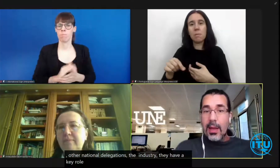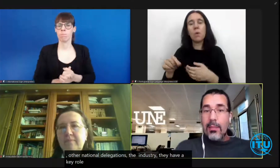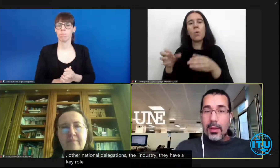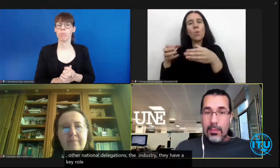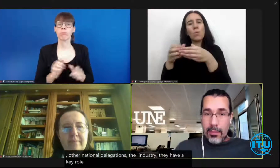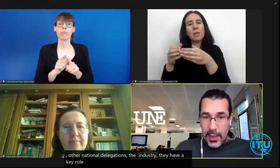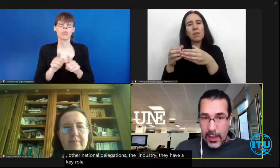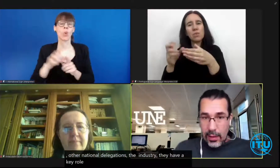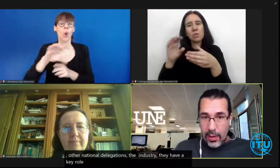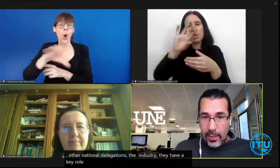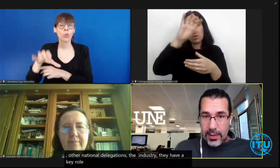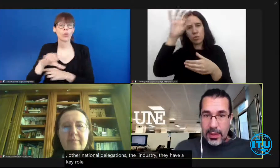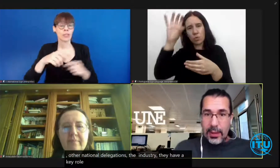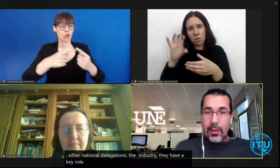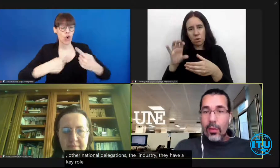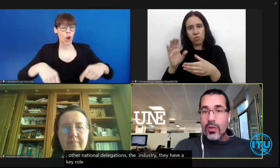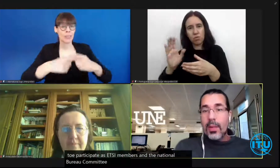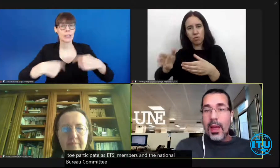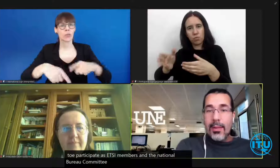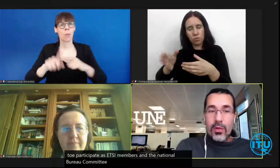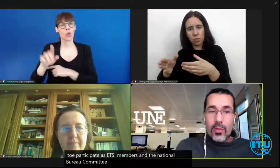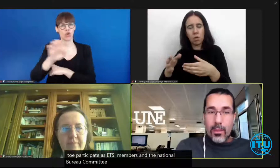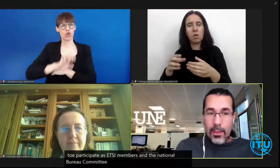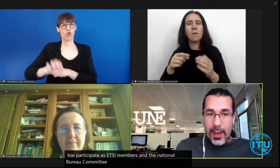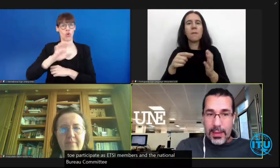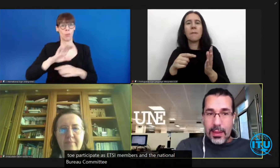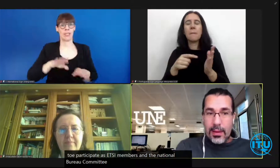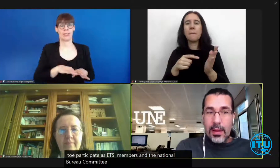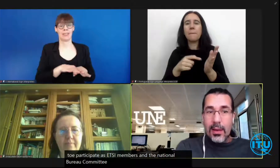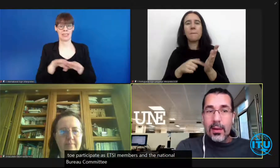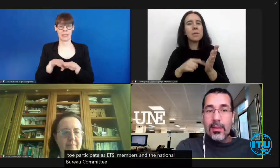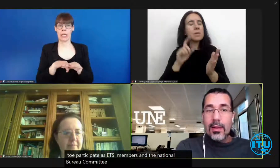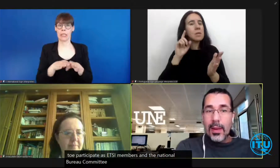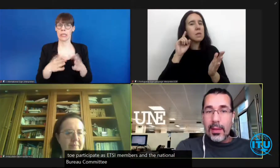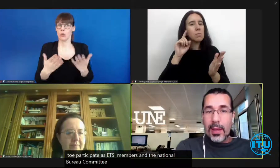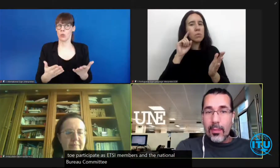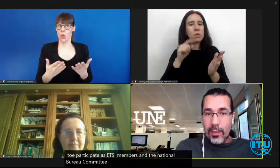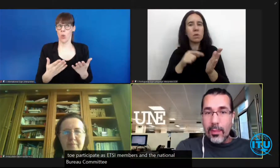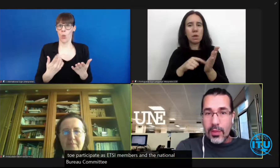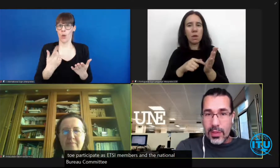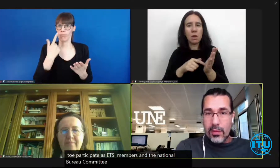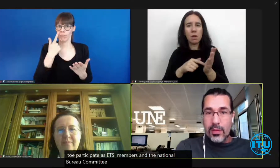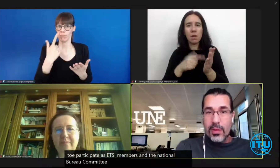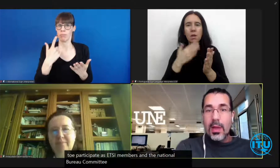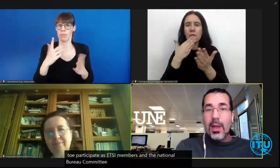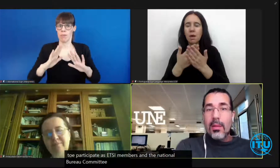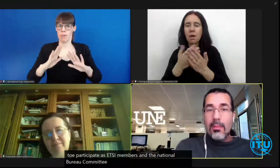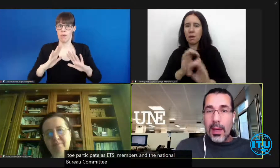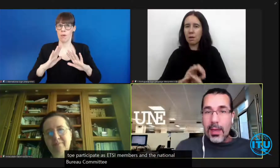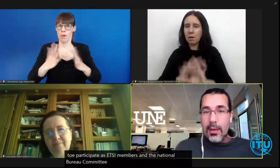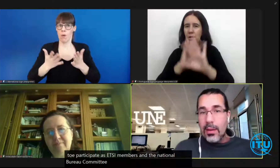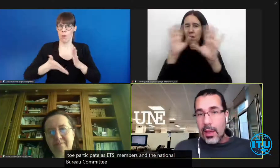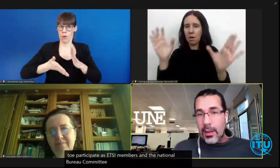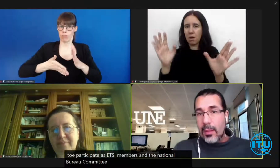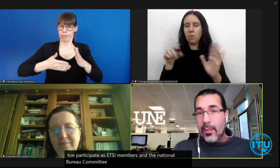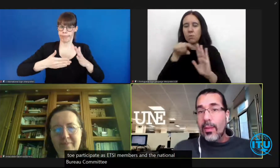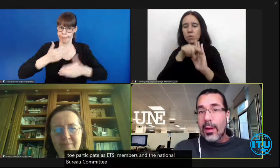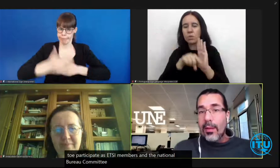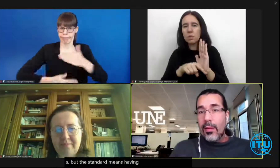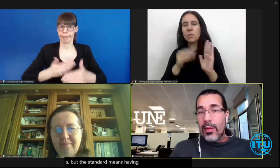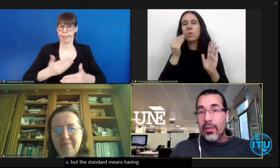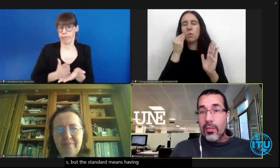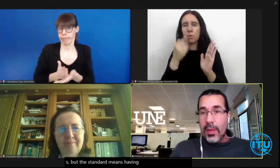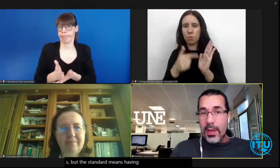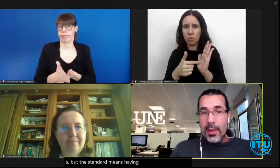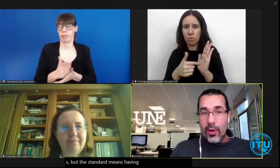committees. But being a European standard also meant having to pass clear demanding approval procedures, mainly the